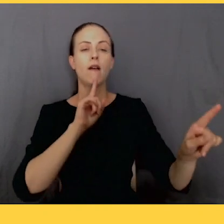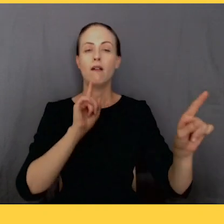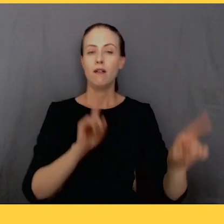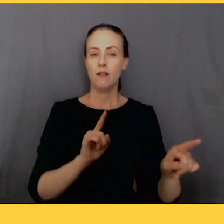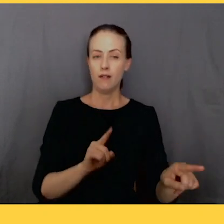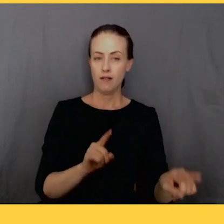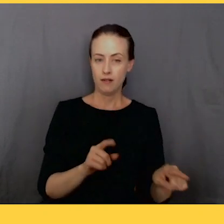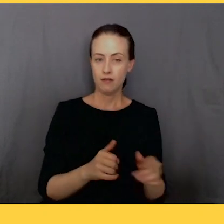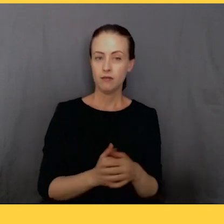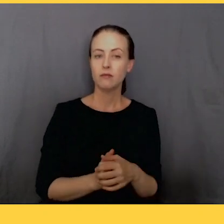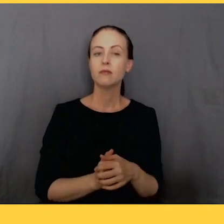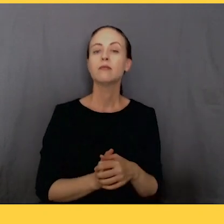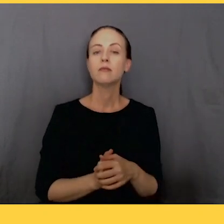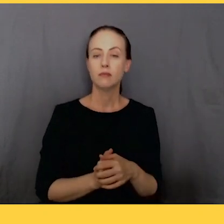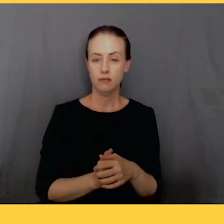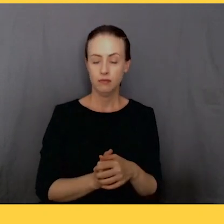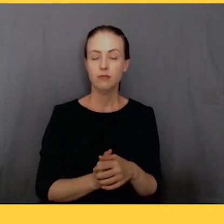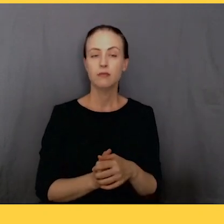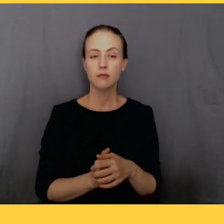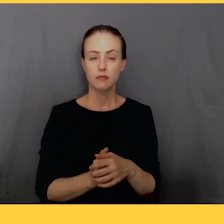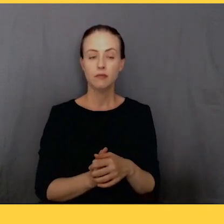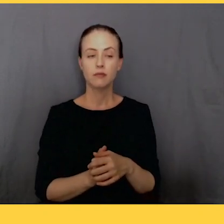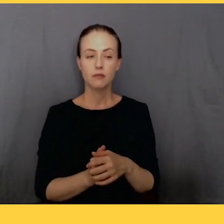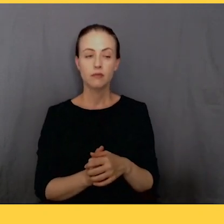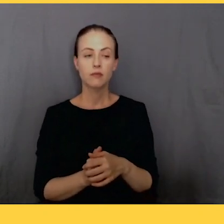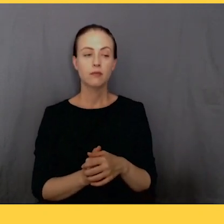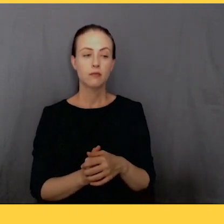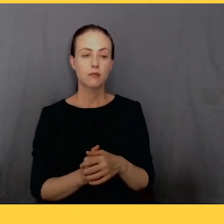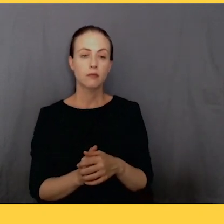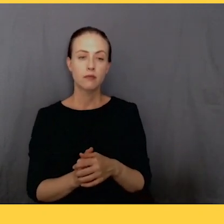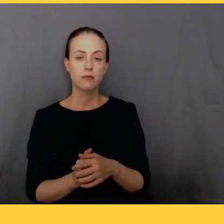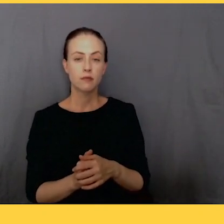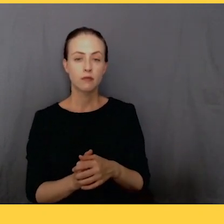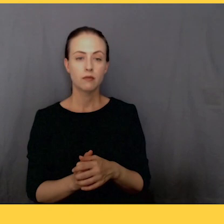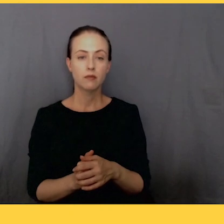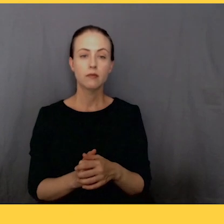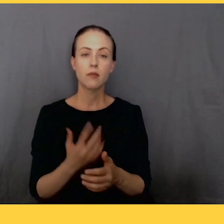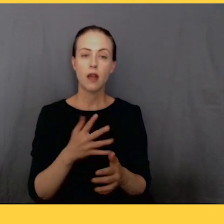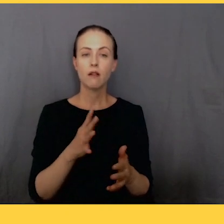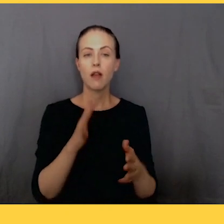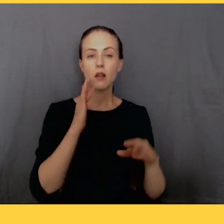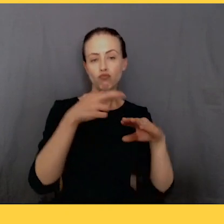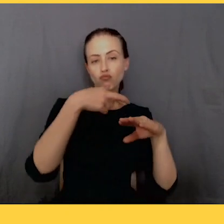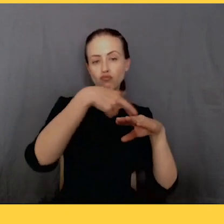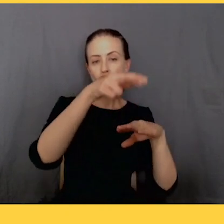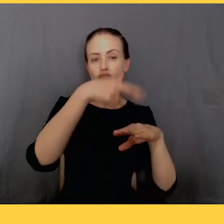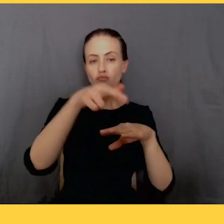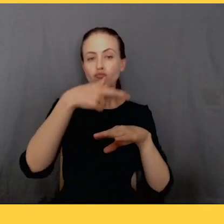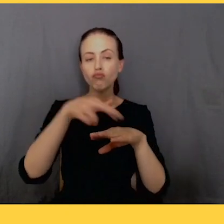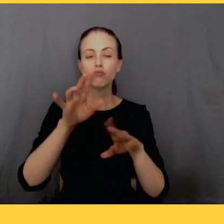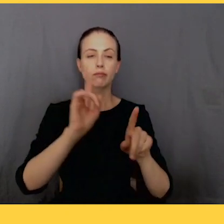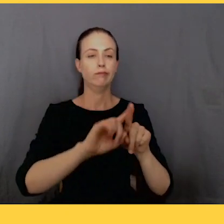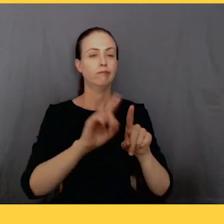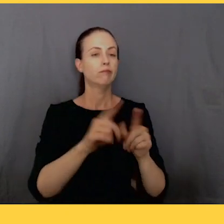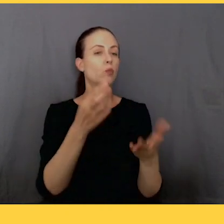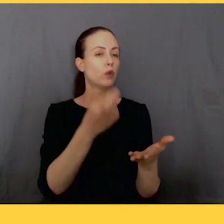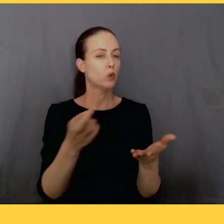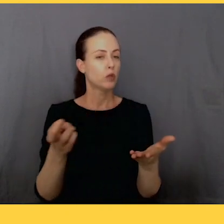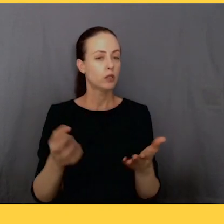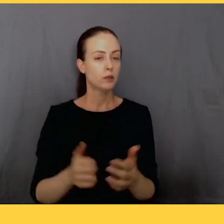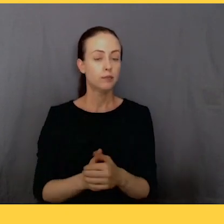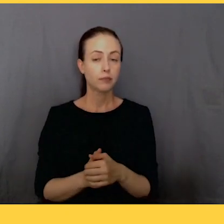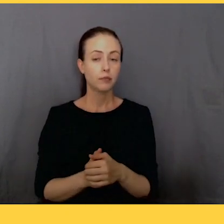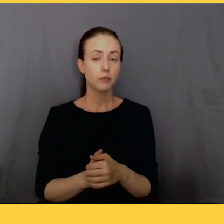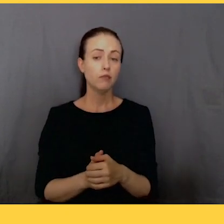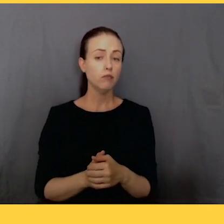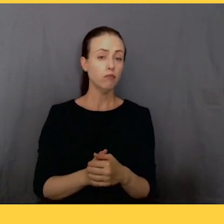to questions, as well as point customers to certain resources. So that was one of the other things we wanted to do, is make sure we